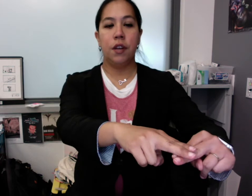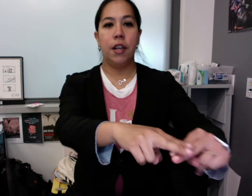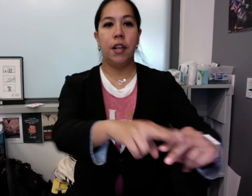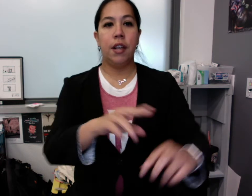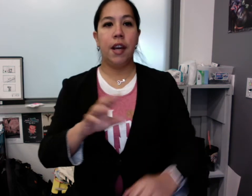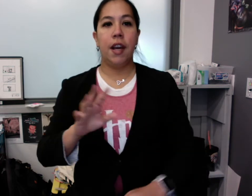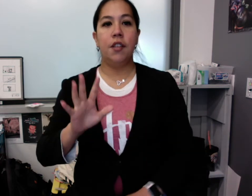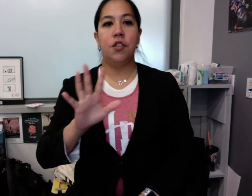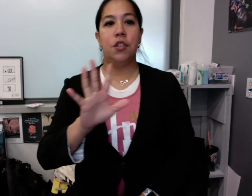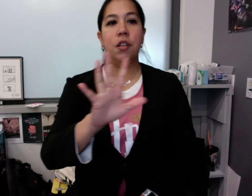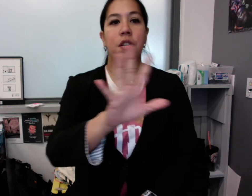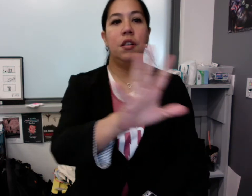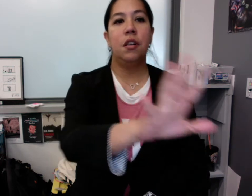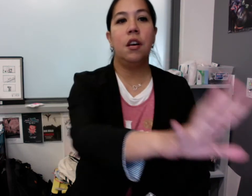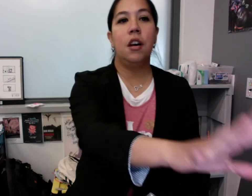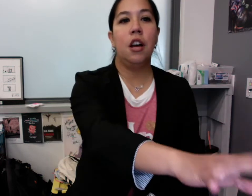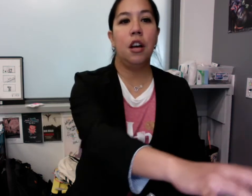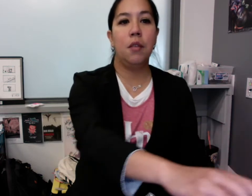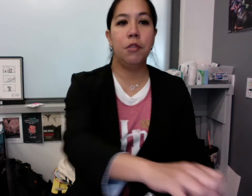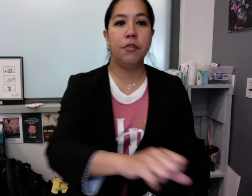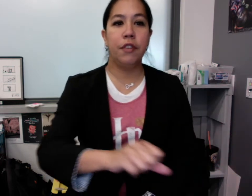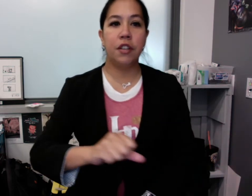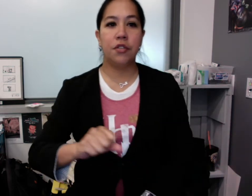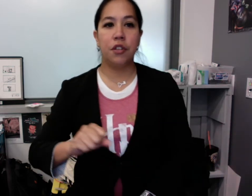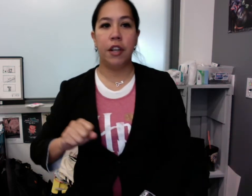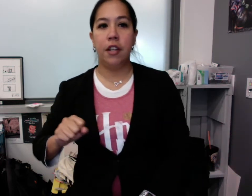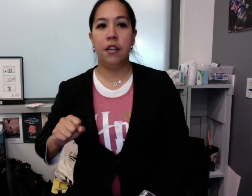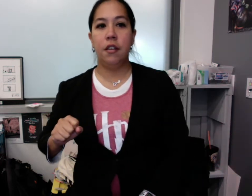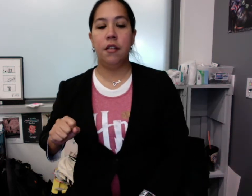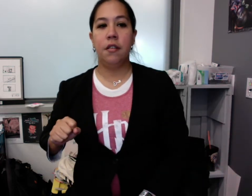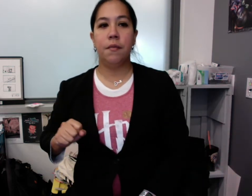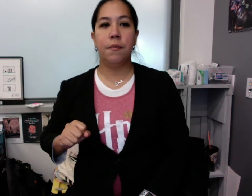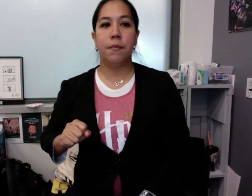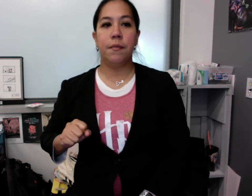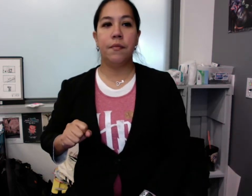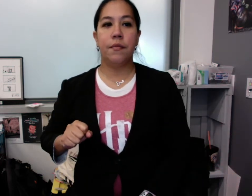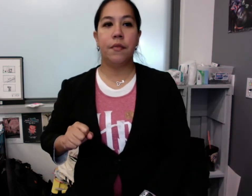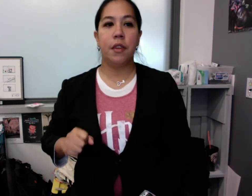trying to catch a moving train.